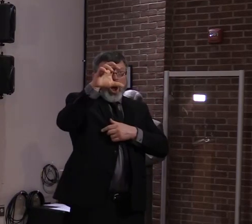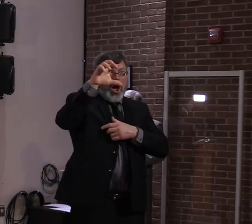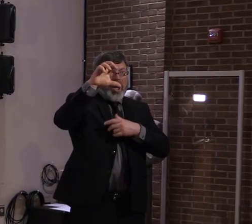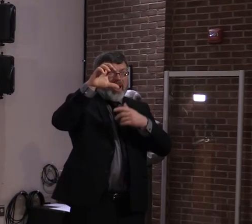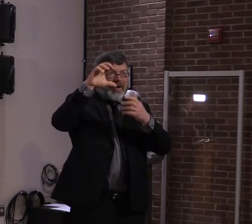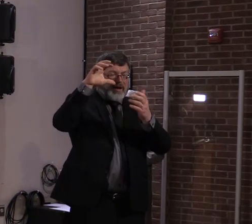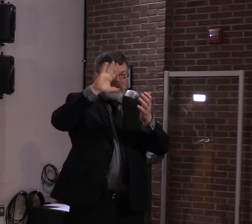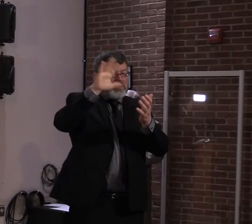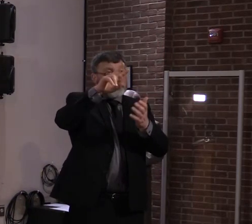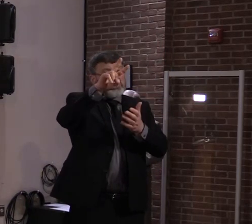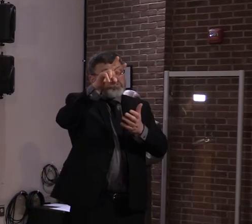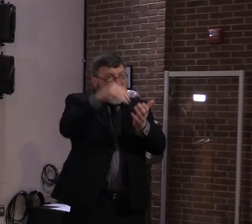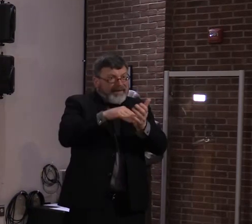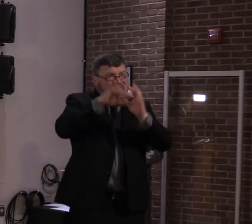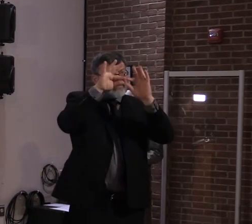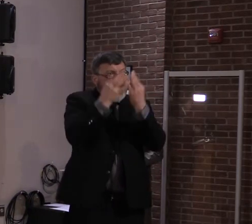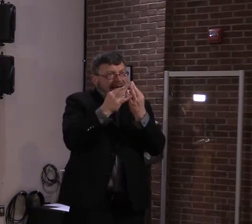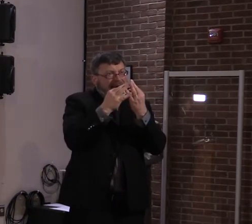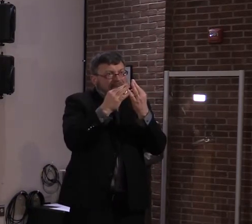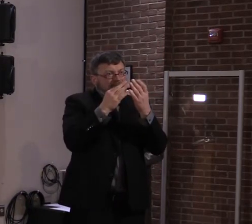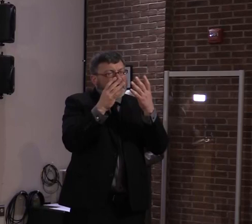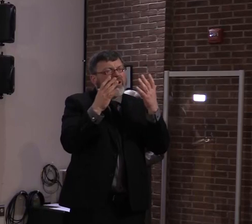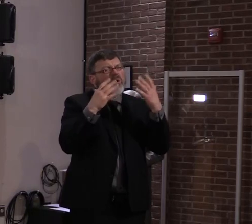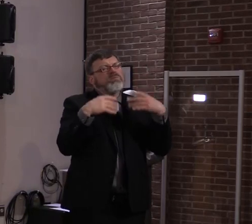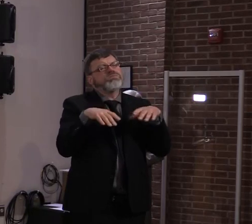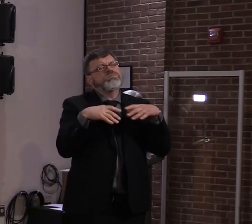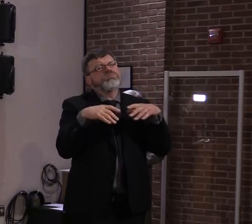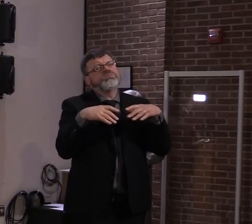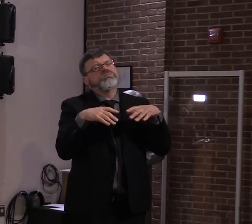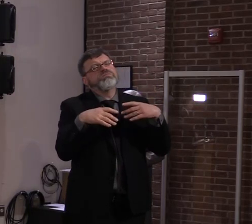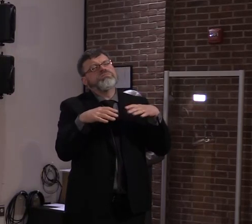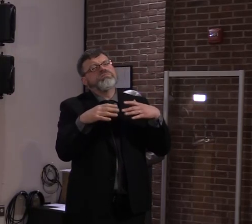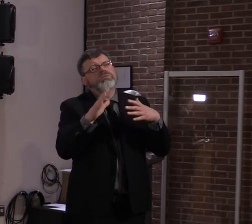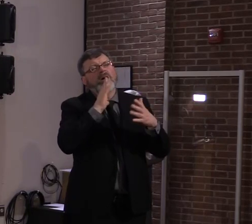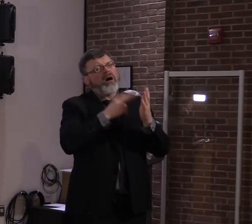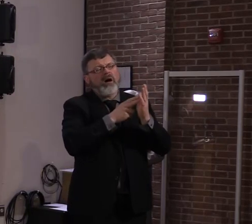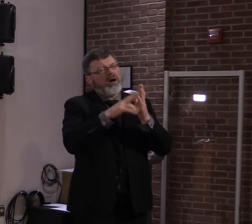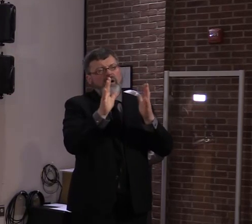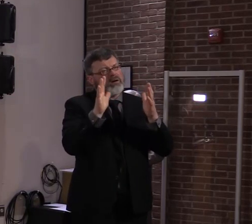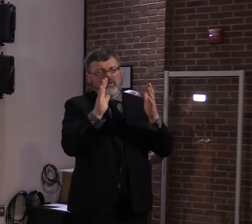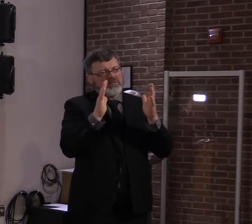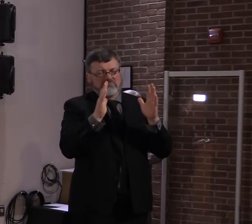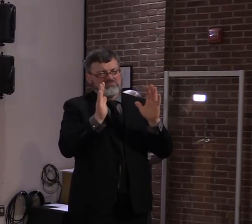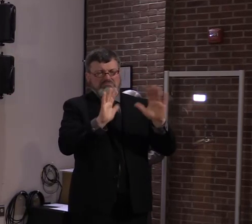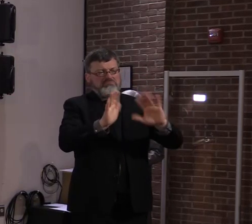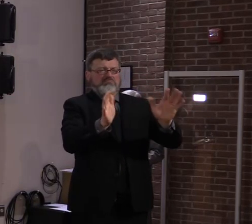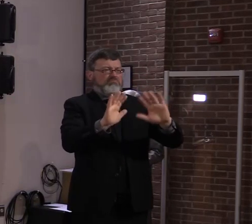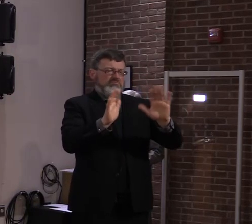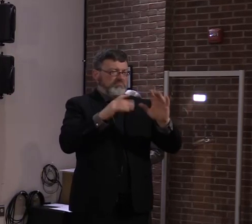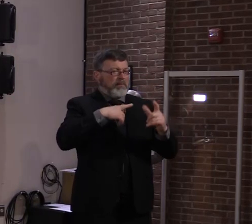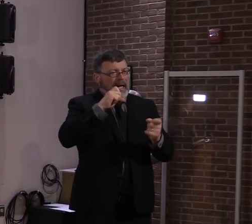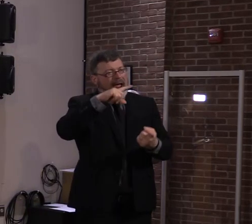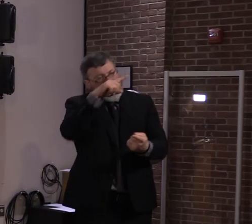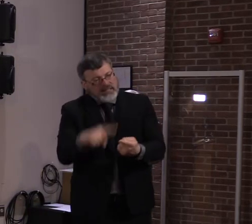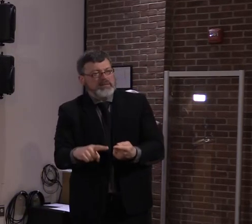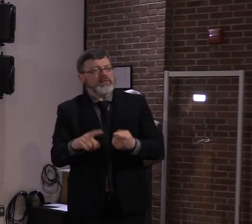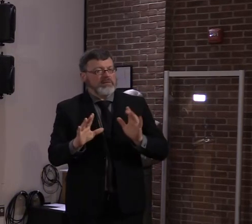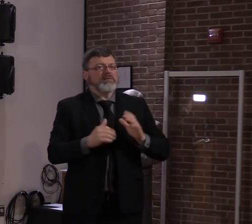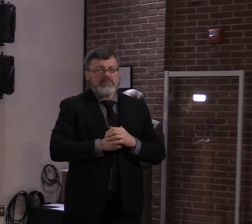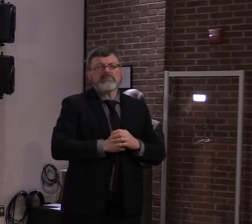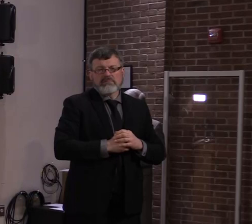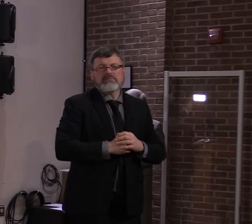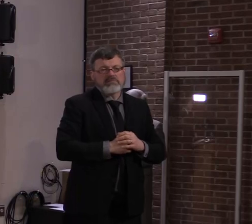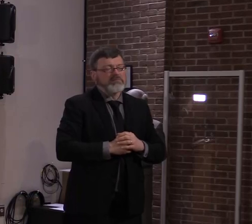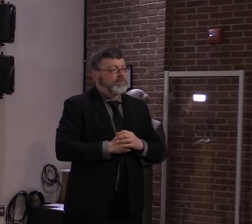this budget that we propose, this plan, this ARPA plan, would provide for that to save us money and give